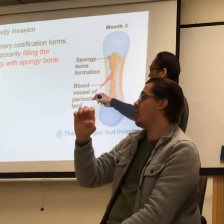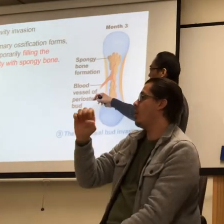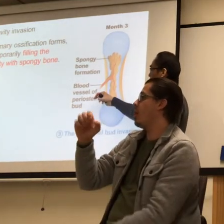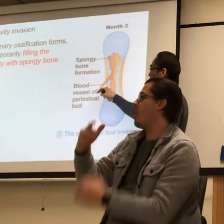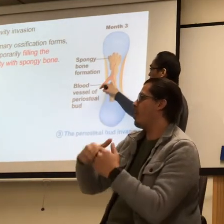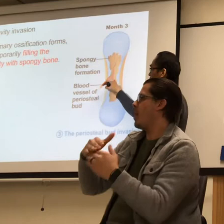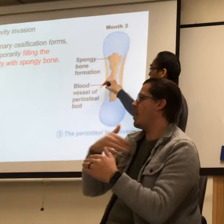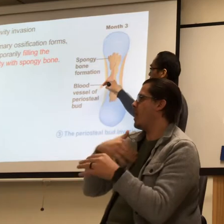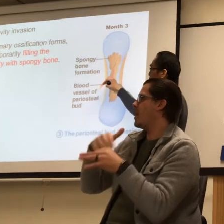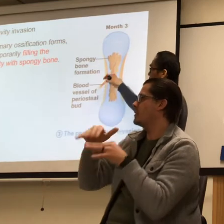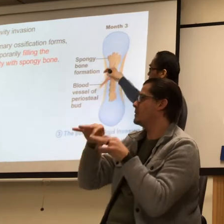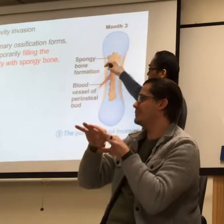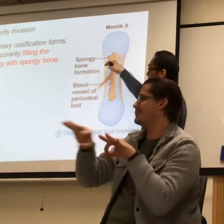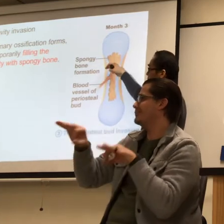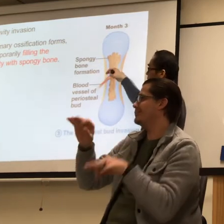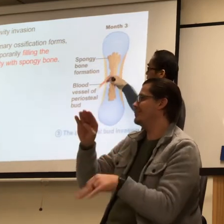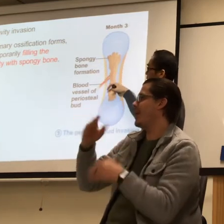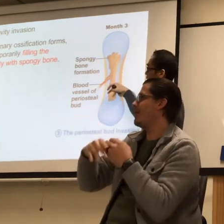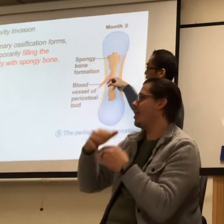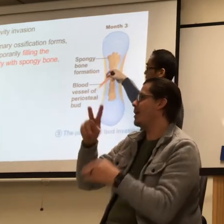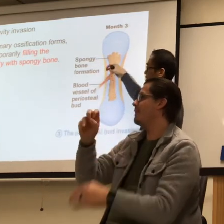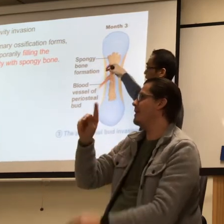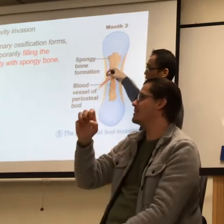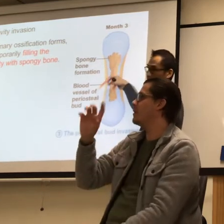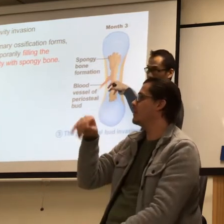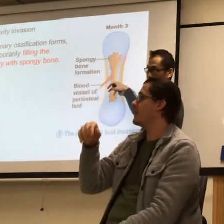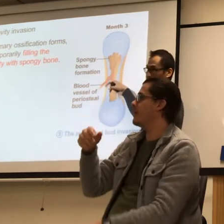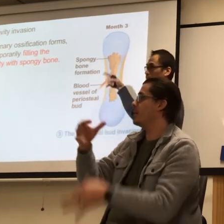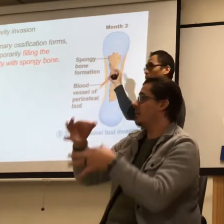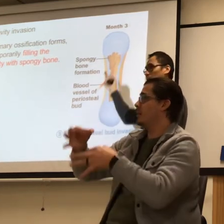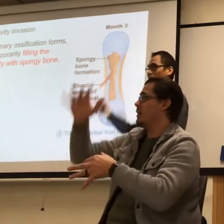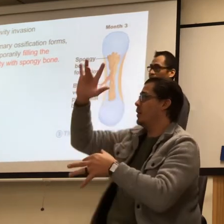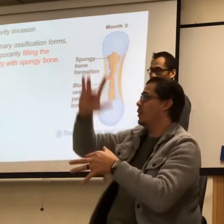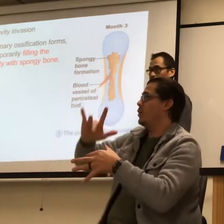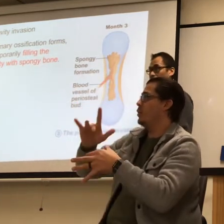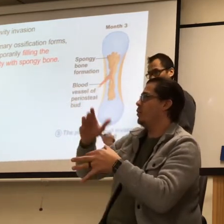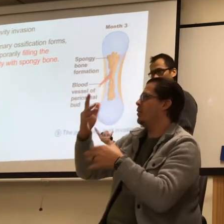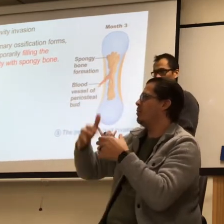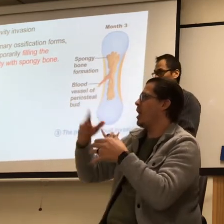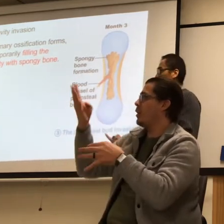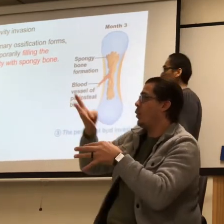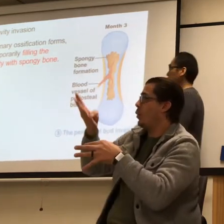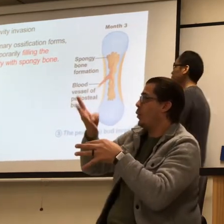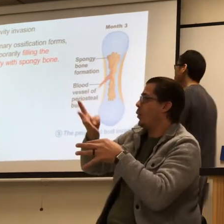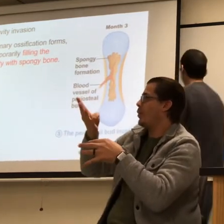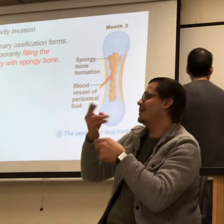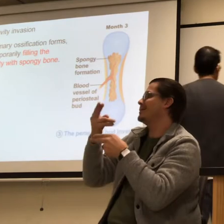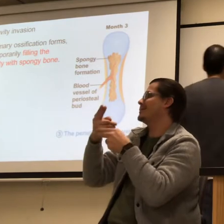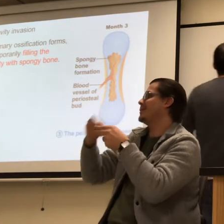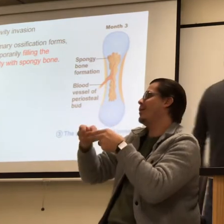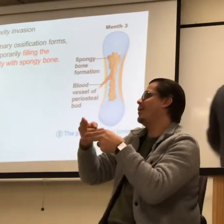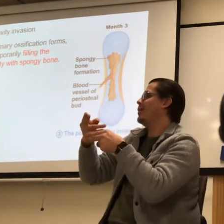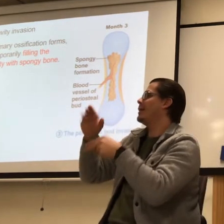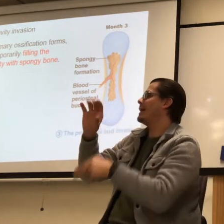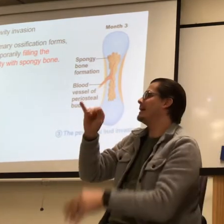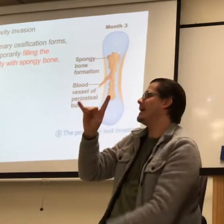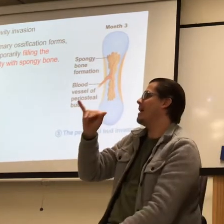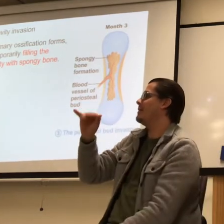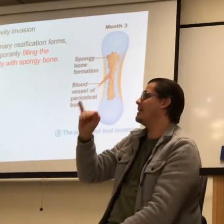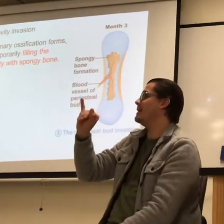blood vessel that can supply blood to the cavitated area. So they call it cavity invasion.